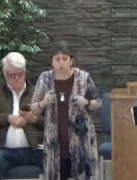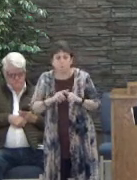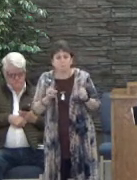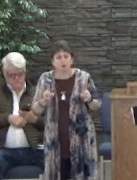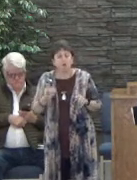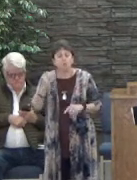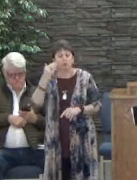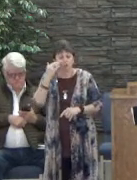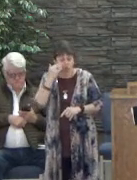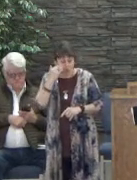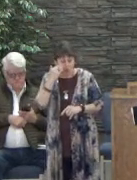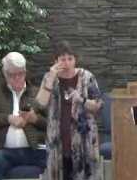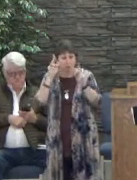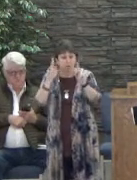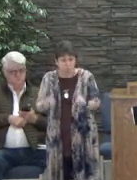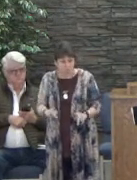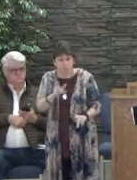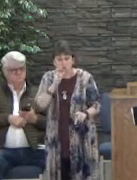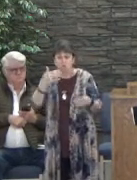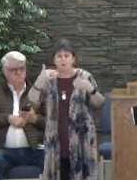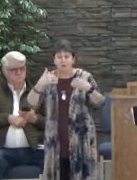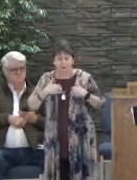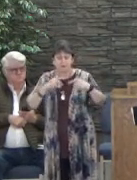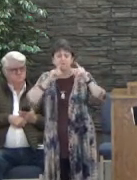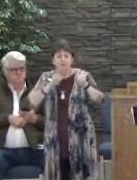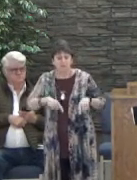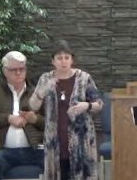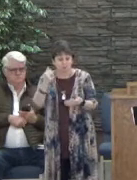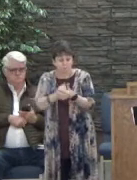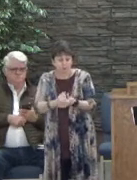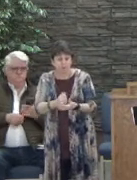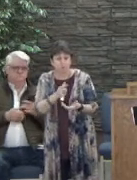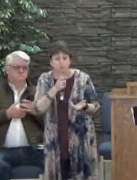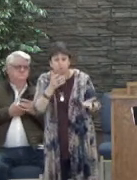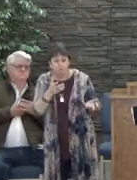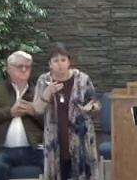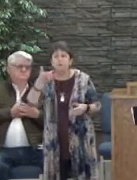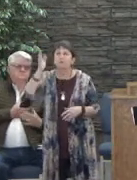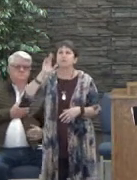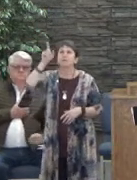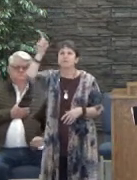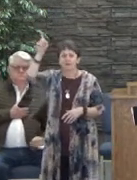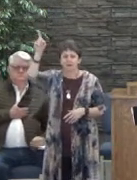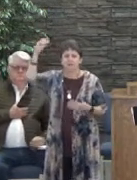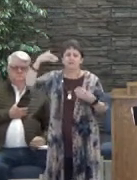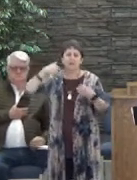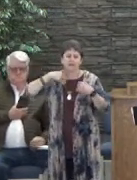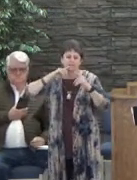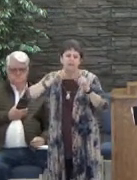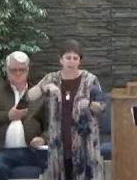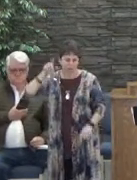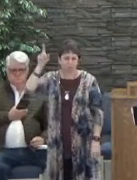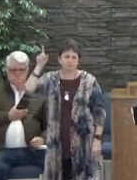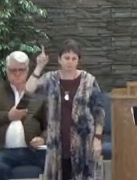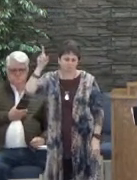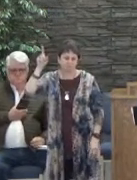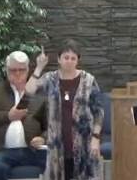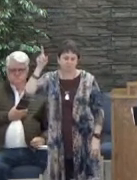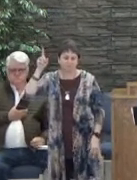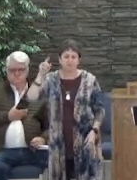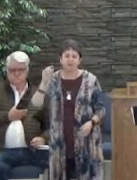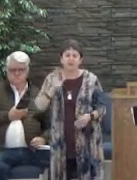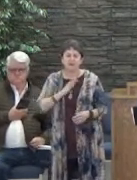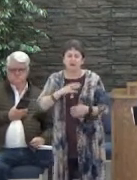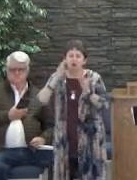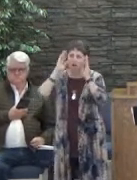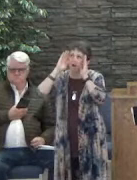we know the person who has the answers, amen? That's God. We know God, and he has the answers, and our